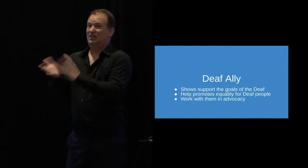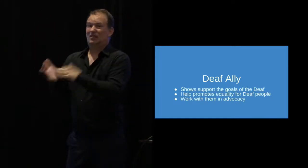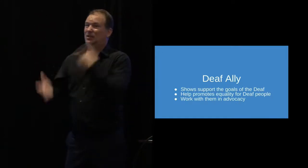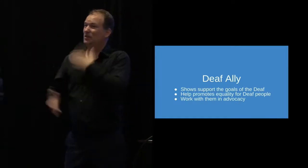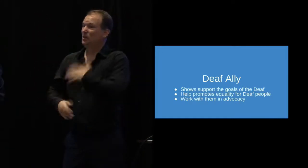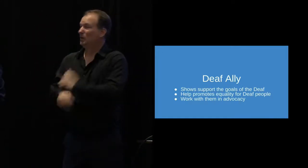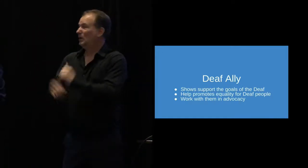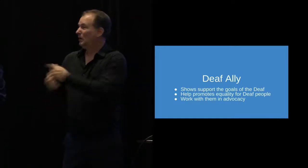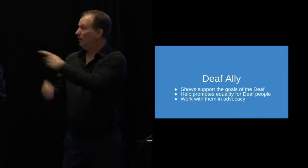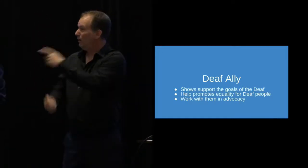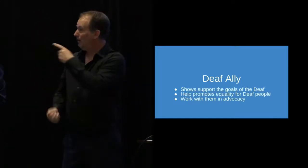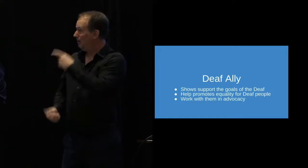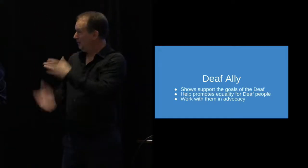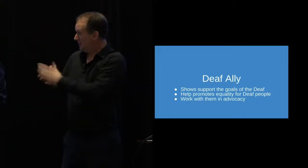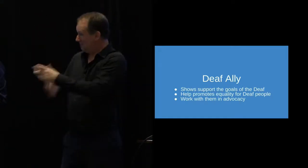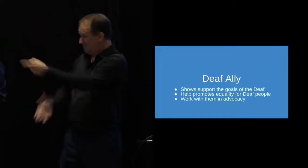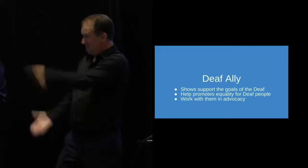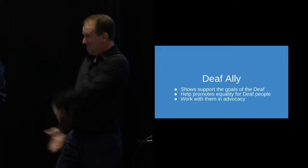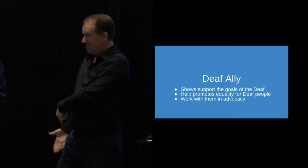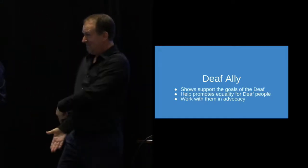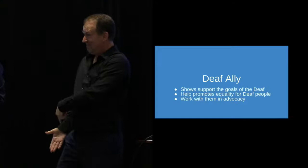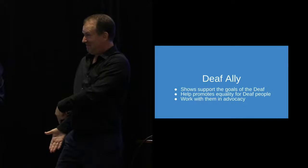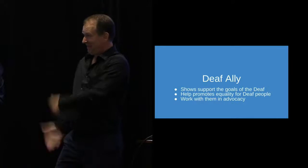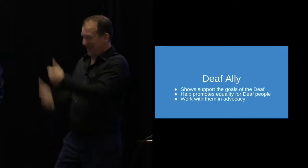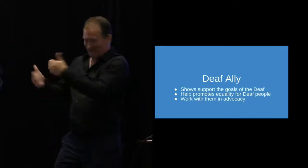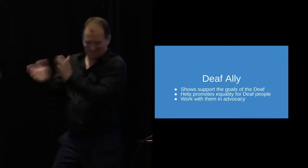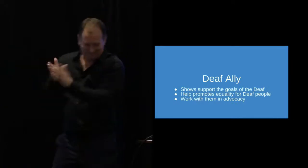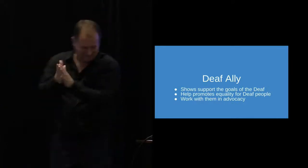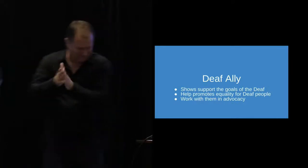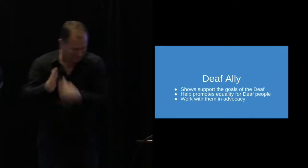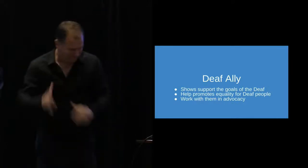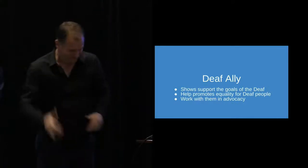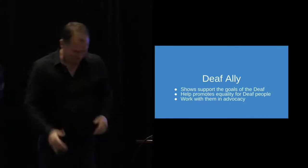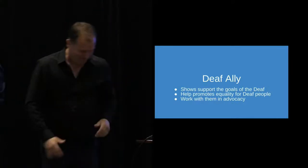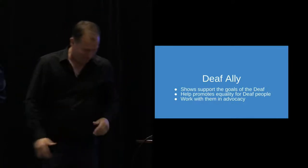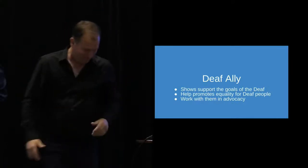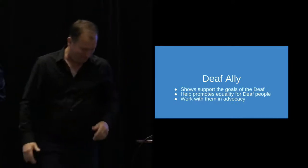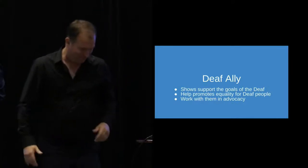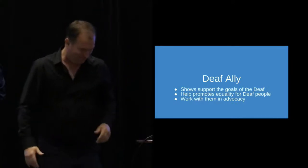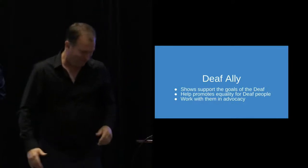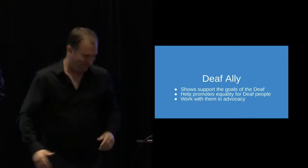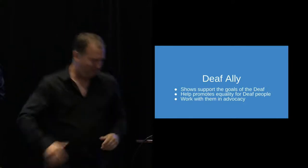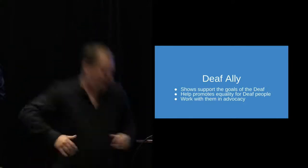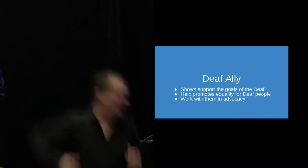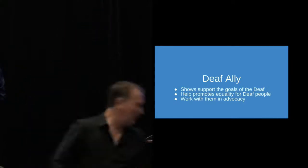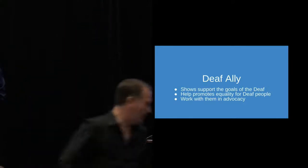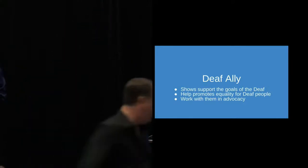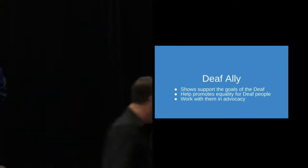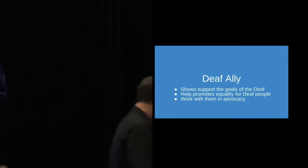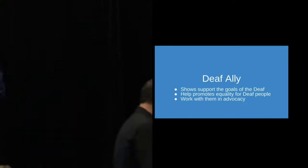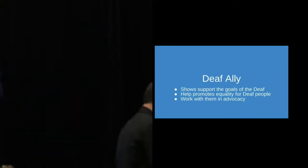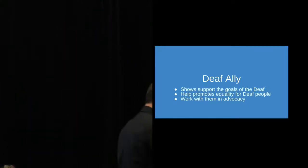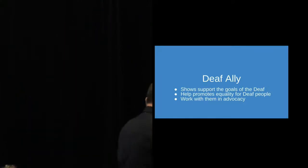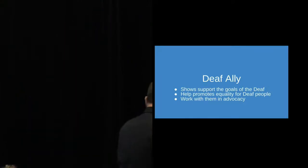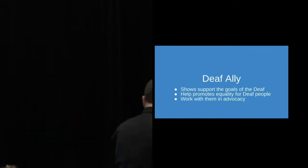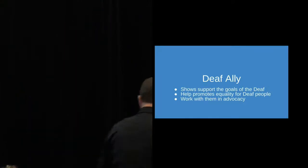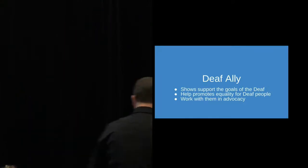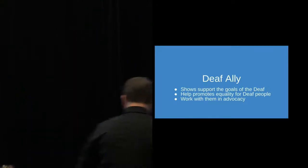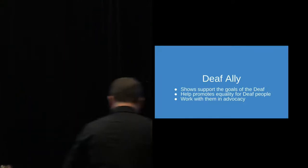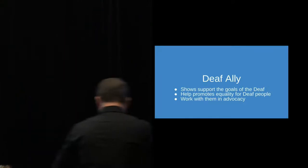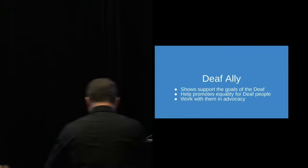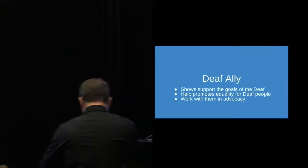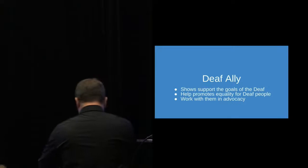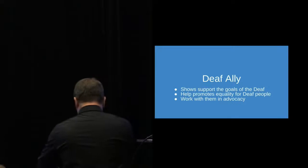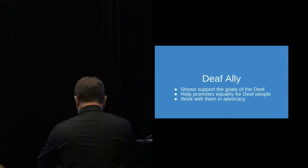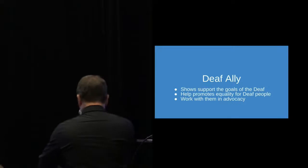in advocacy. That has been my experience with Ms. Cadieu over the years. I'm just gonna call her to the stage if she's willing